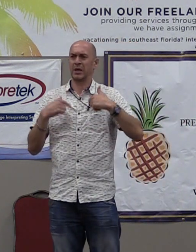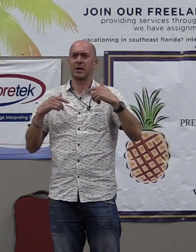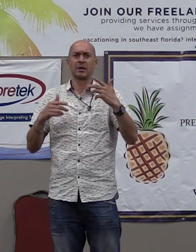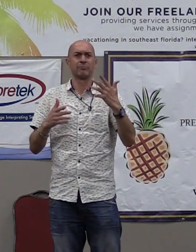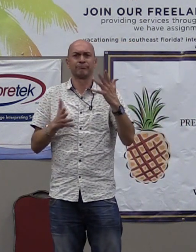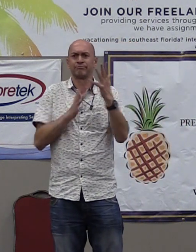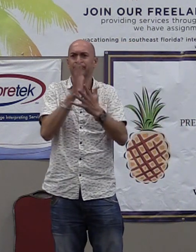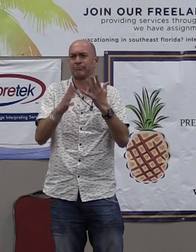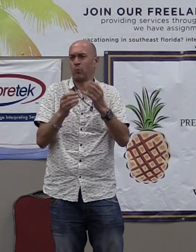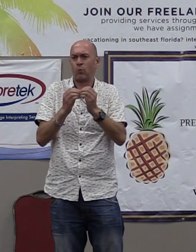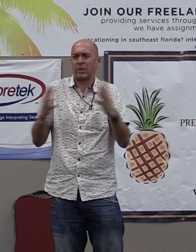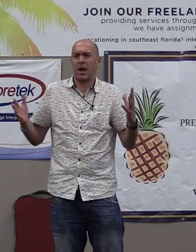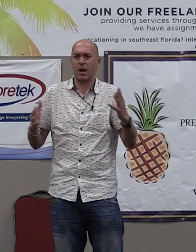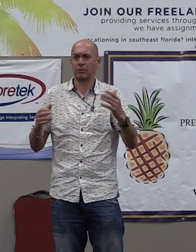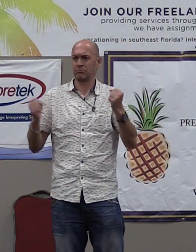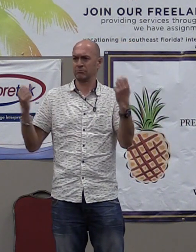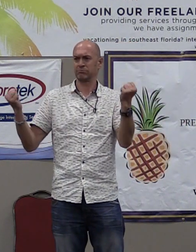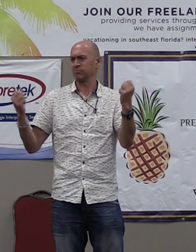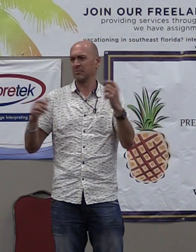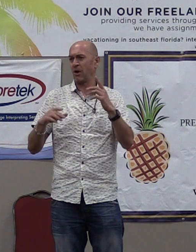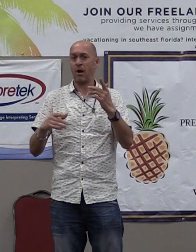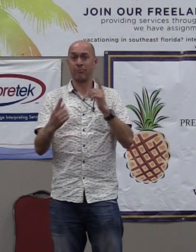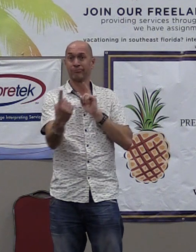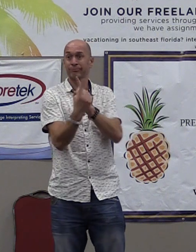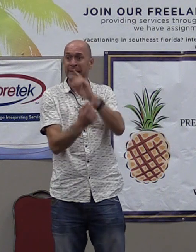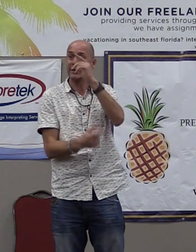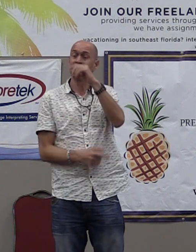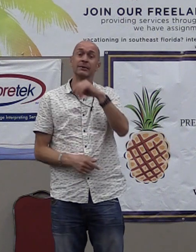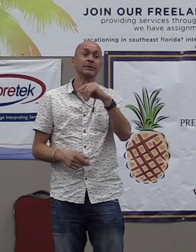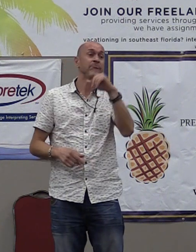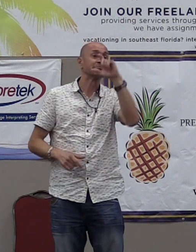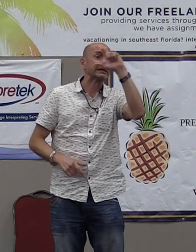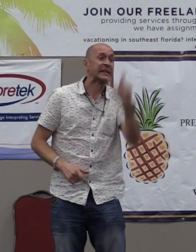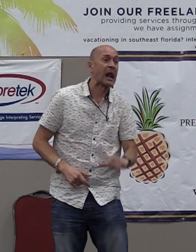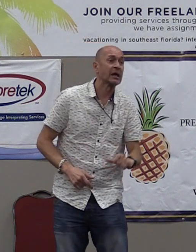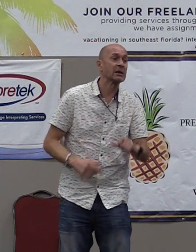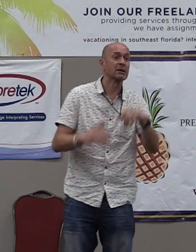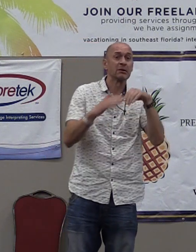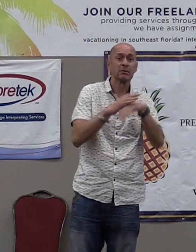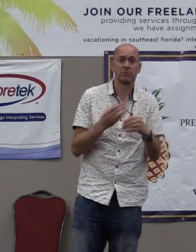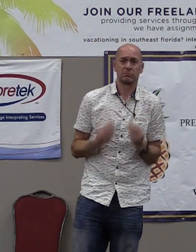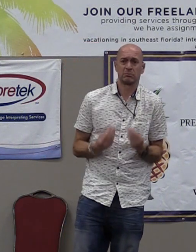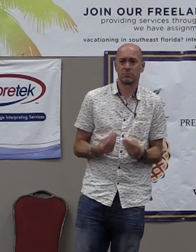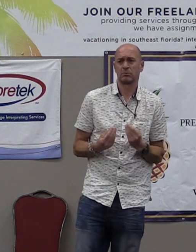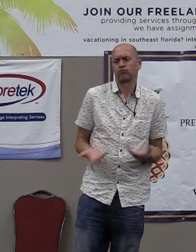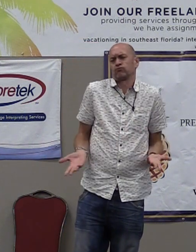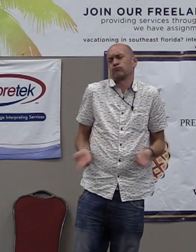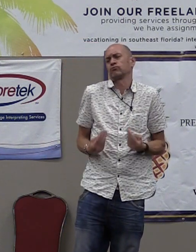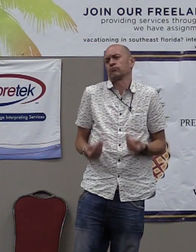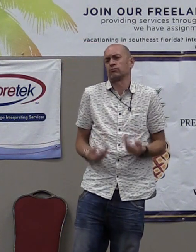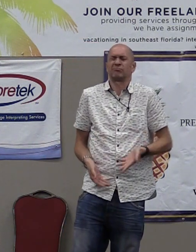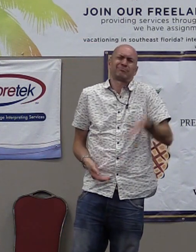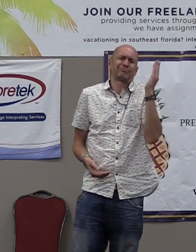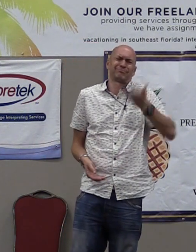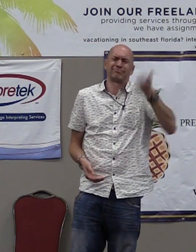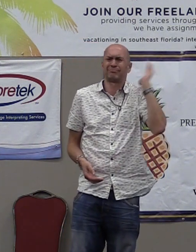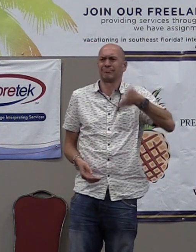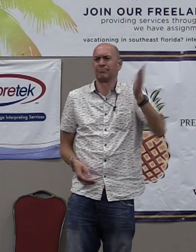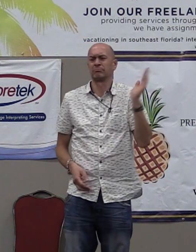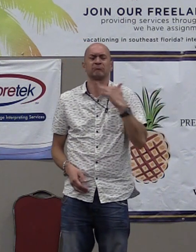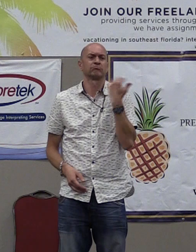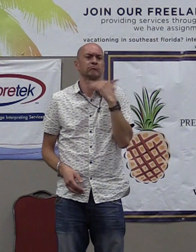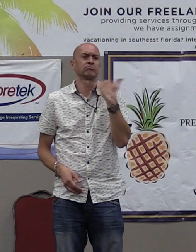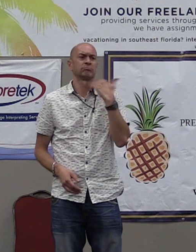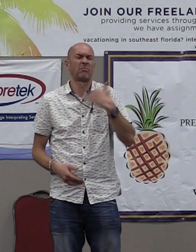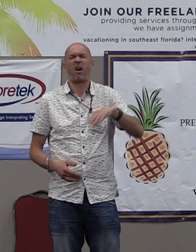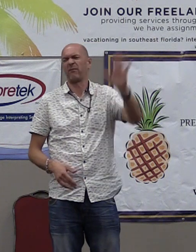gestural communication. How can we do that even without sign, like in Italian,